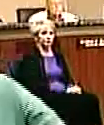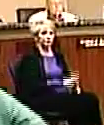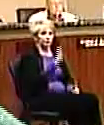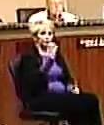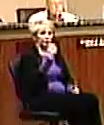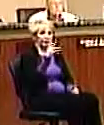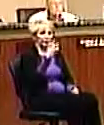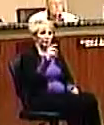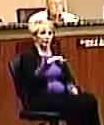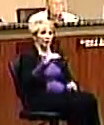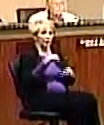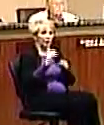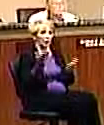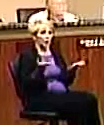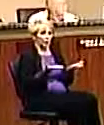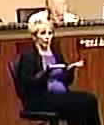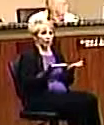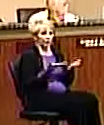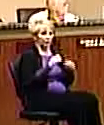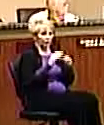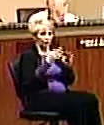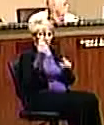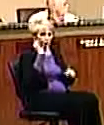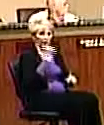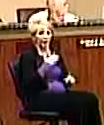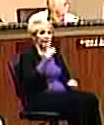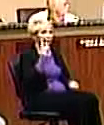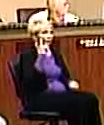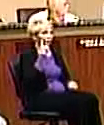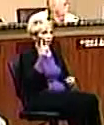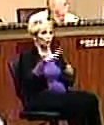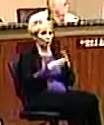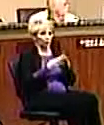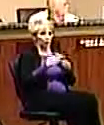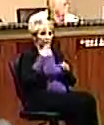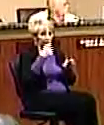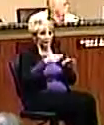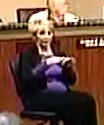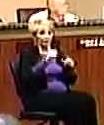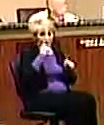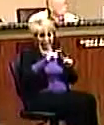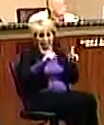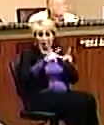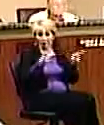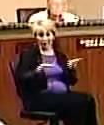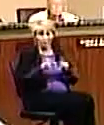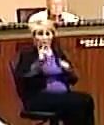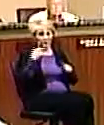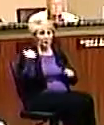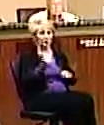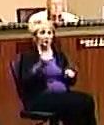Becky Brinkley is over here interpreting for our deaf community. A little out of place today, but we'll make do.